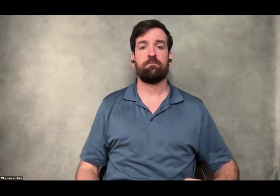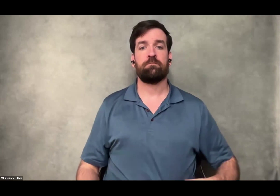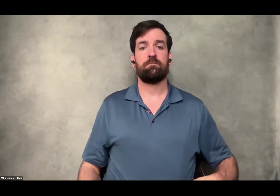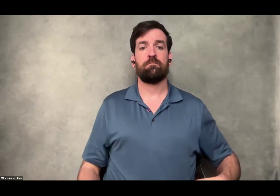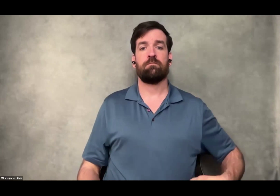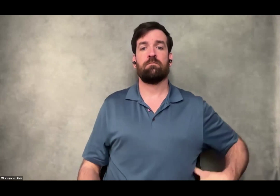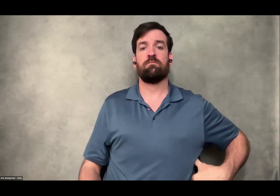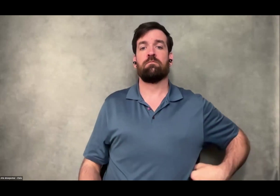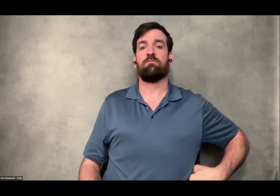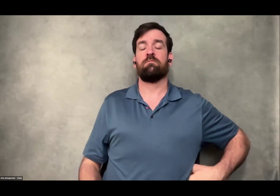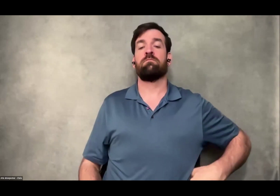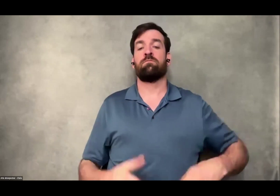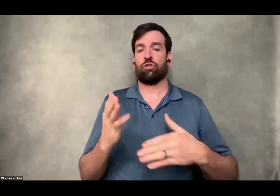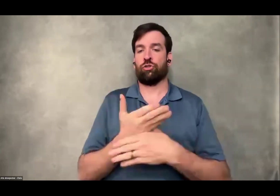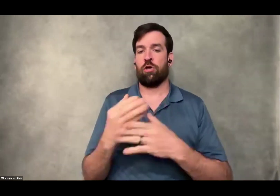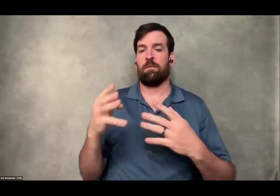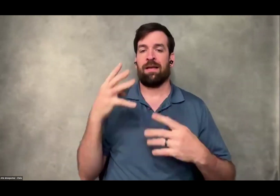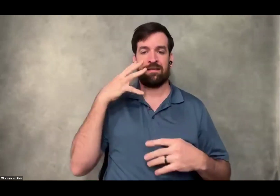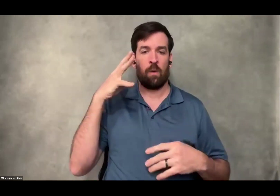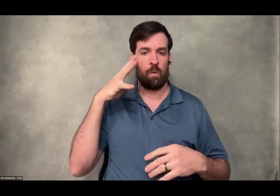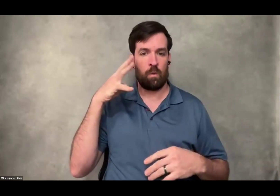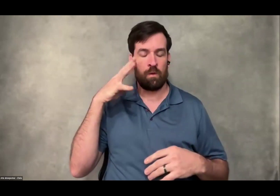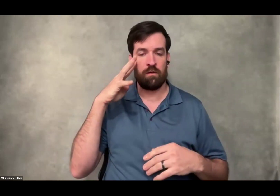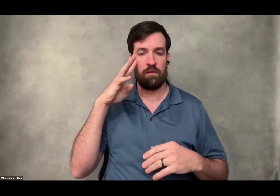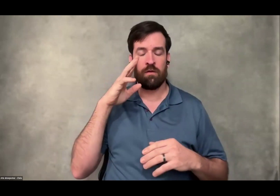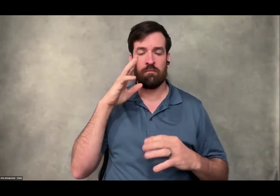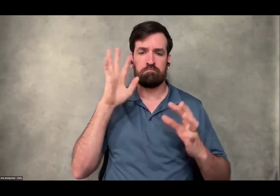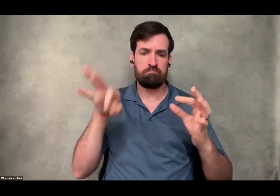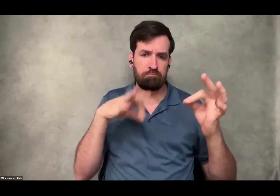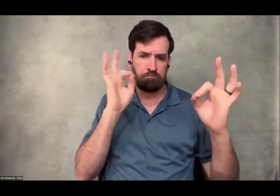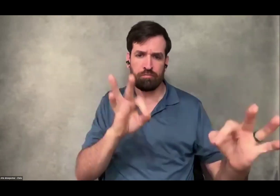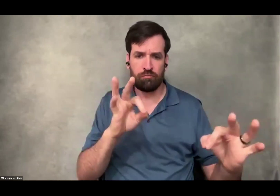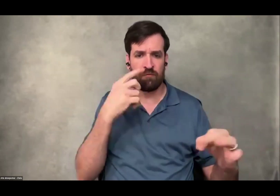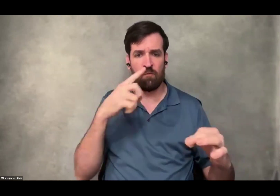And I'm going to select share my sound, optimize for video.